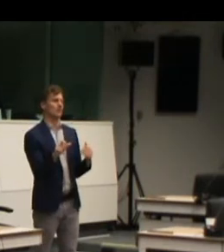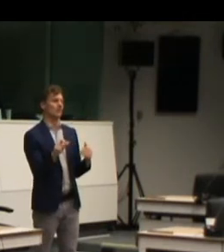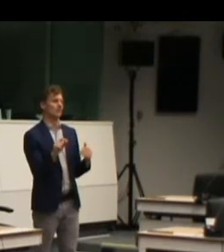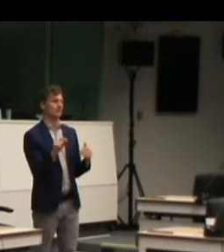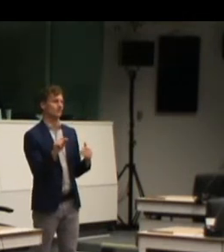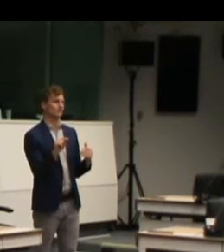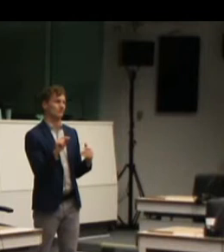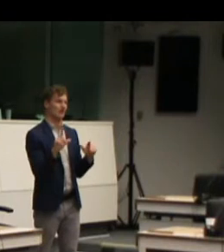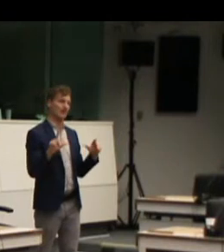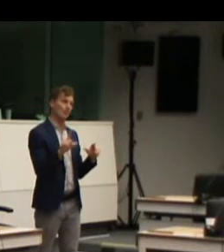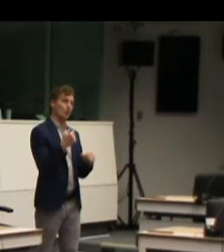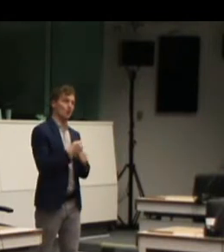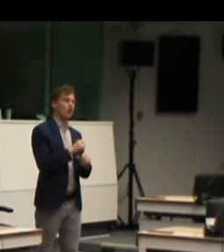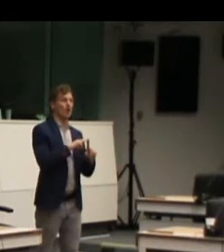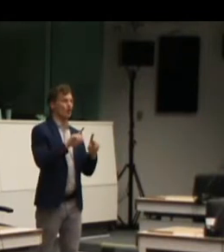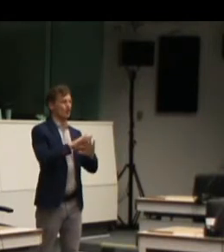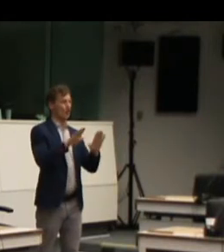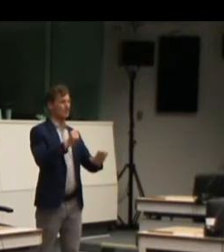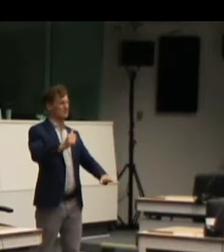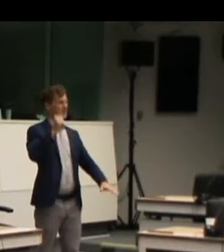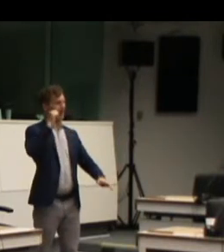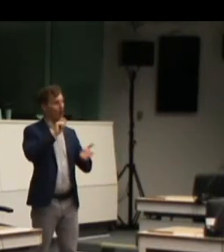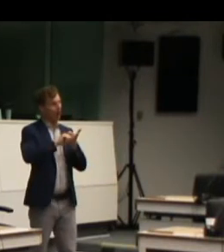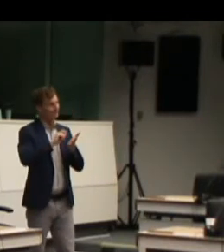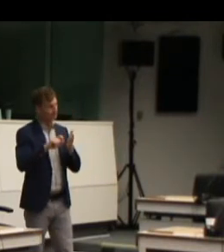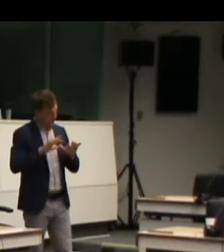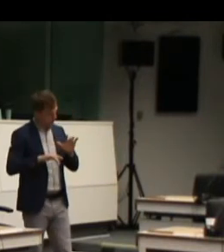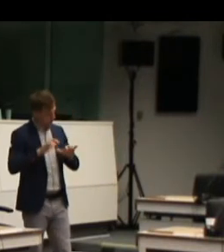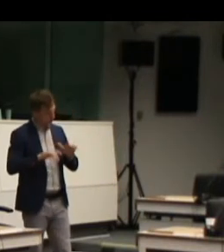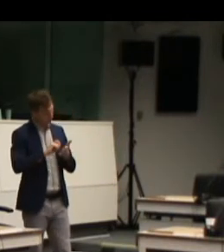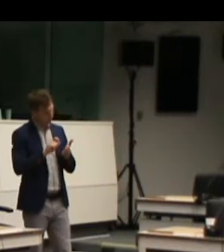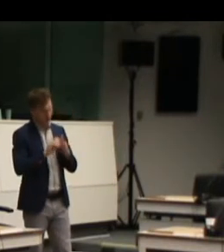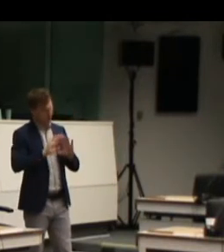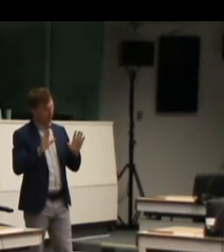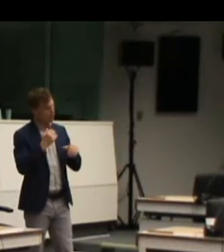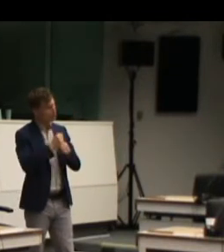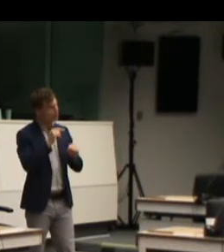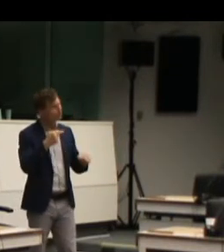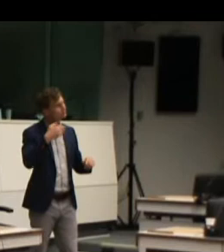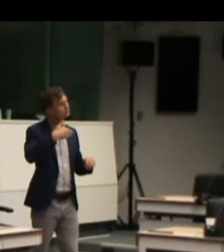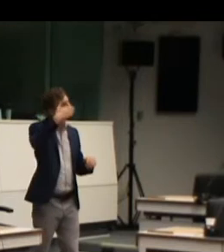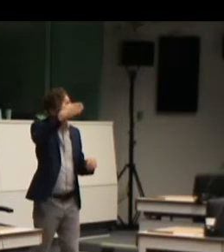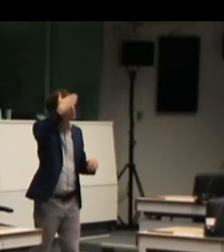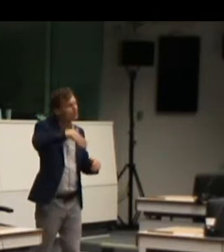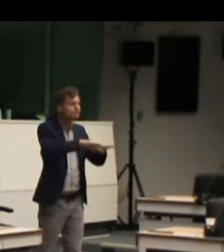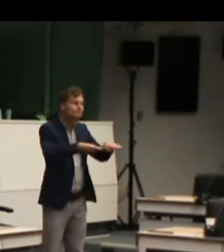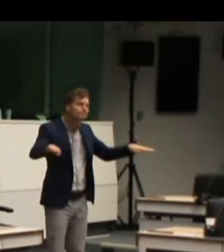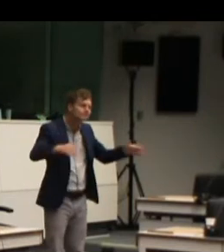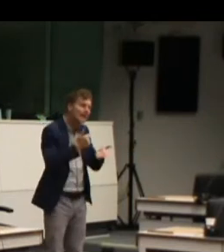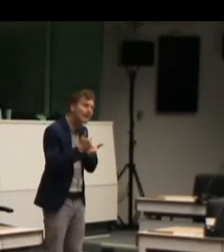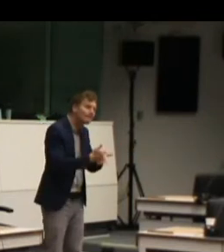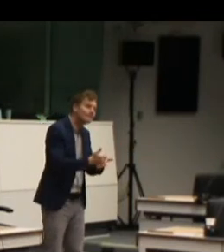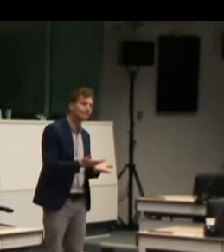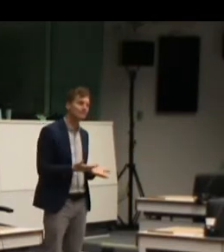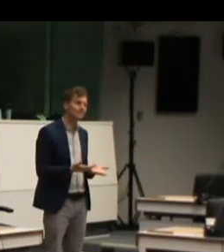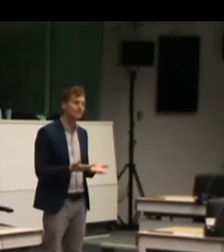kind of way. Now, what we're also always looking for, and if there's anybody here with any funding pots, then that would be great to meet